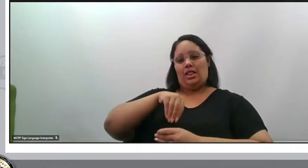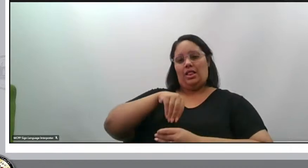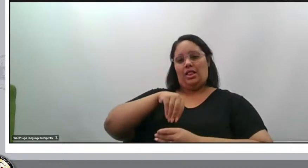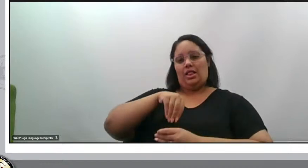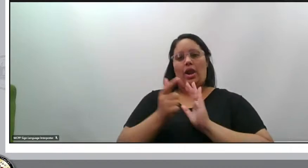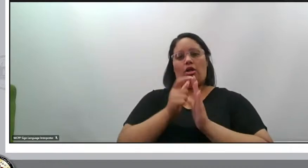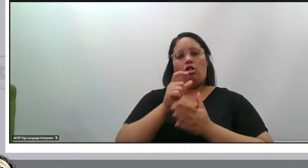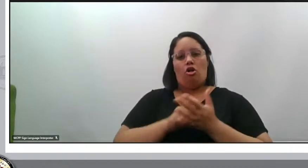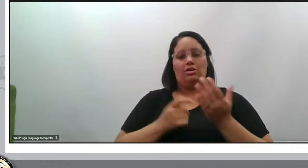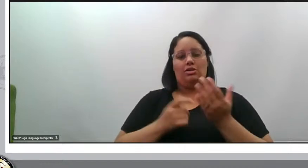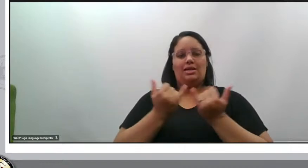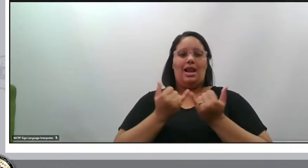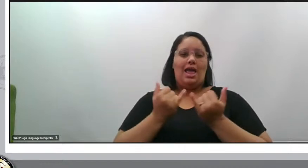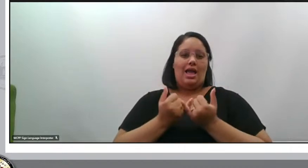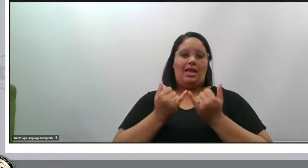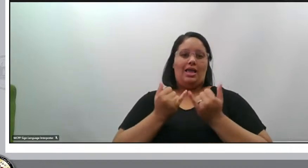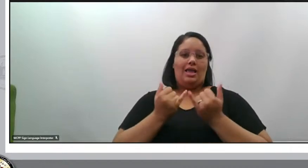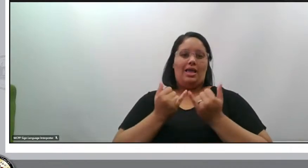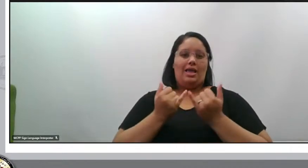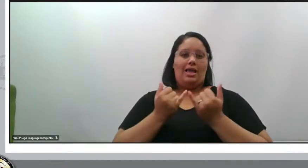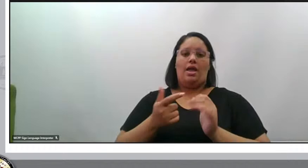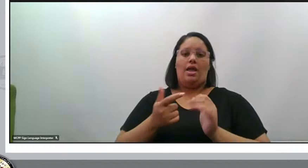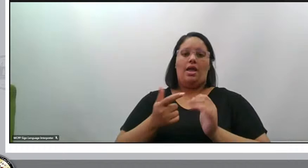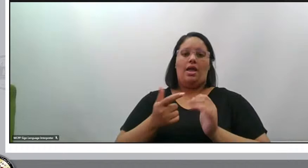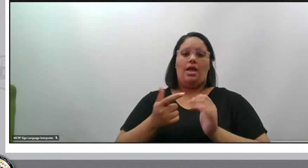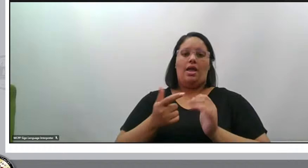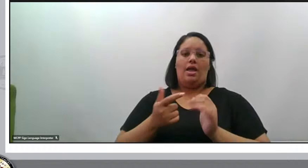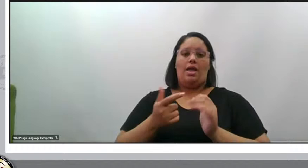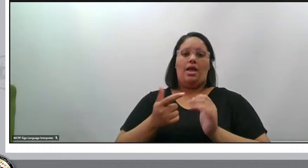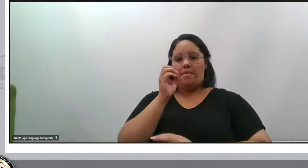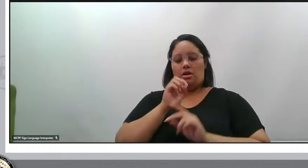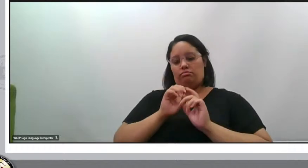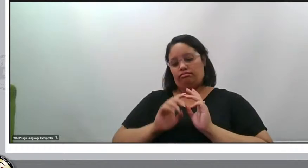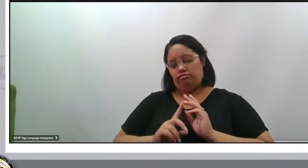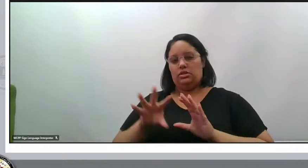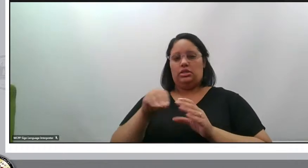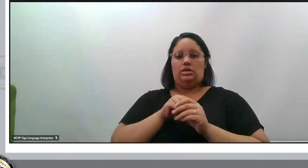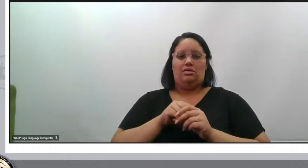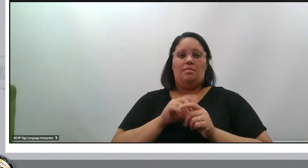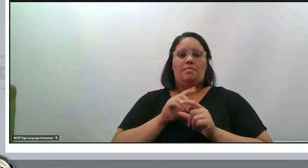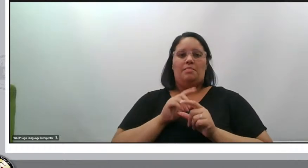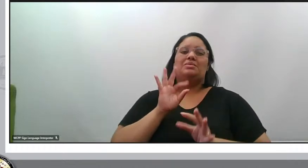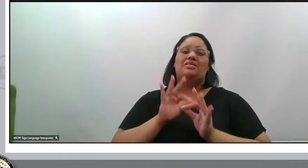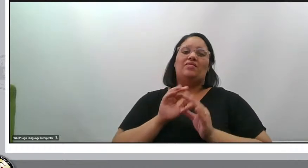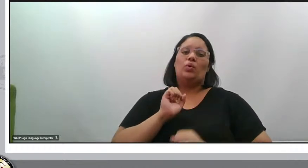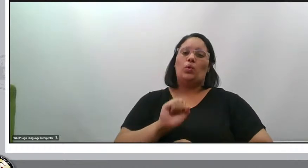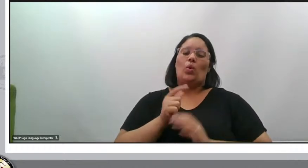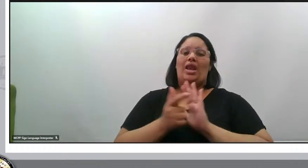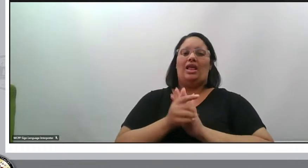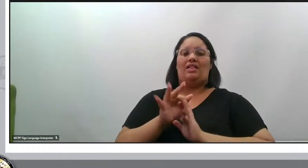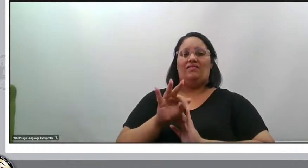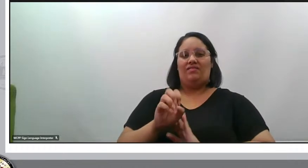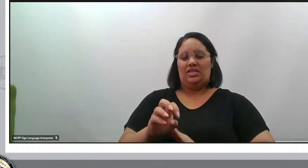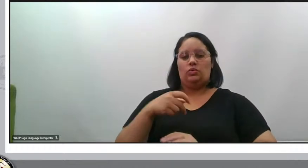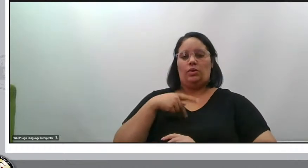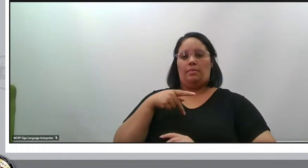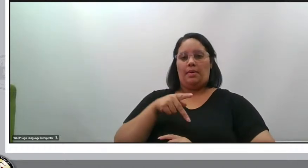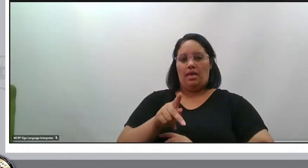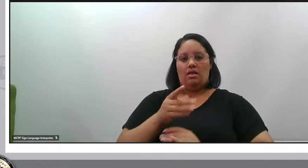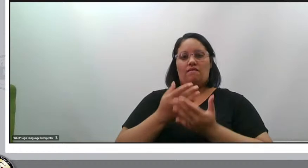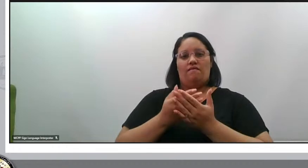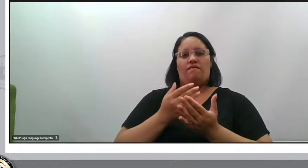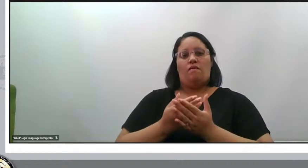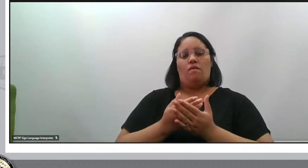costs, for example, when we pay state attorney for legal opinions, those type of things, but that's specifically with regards to legal fees we pay for